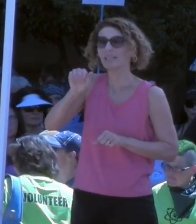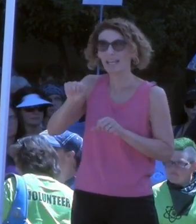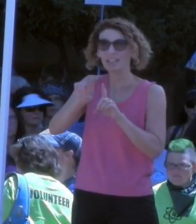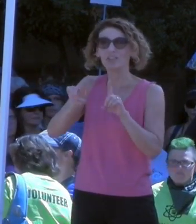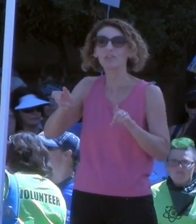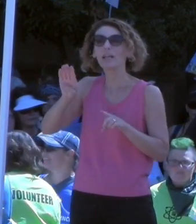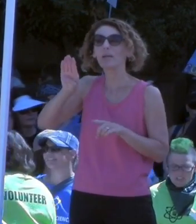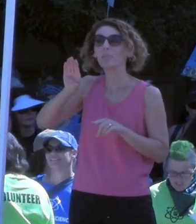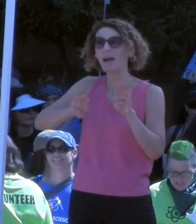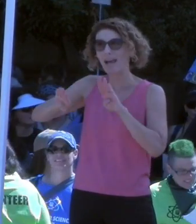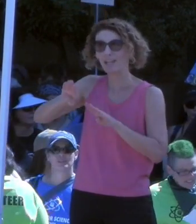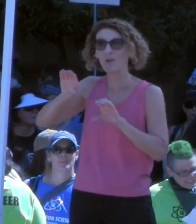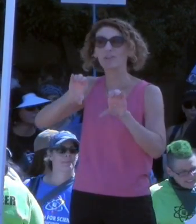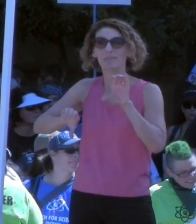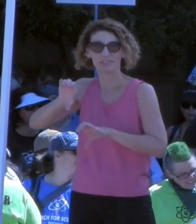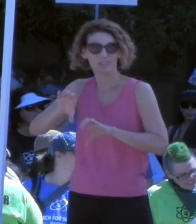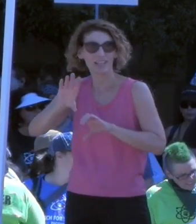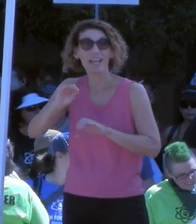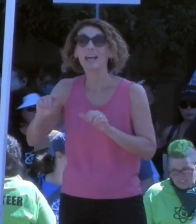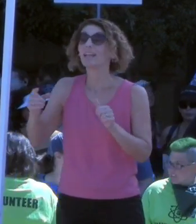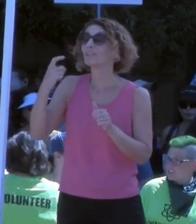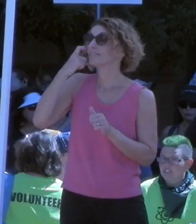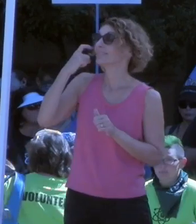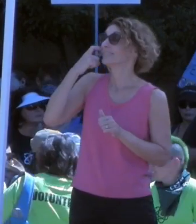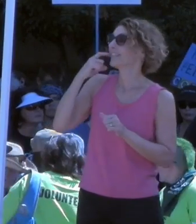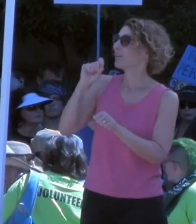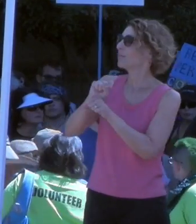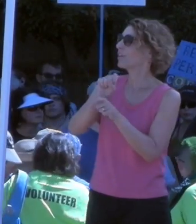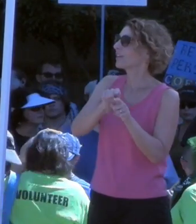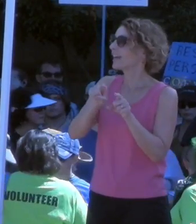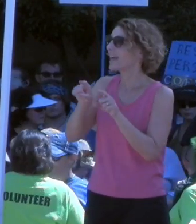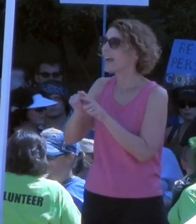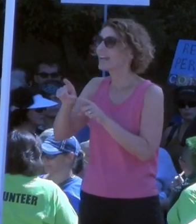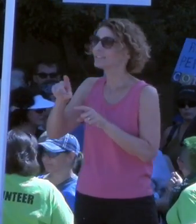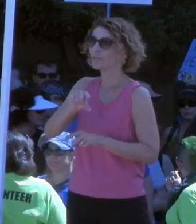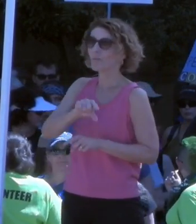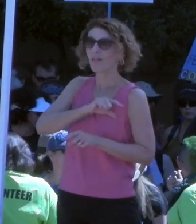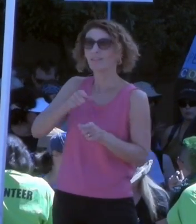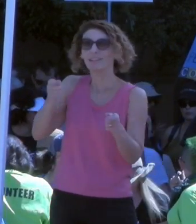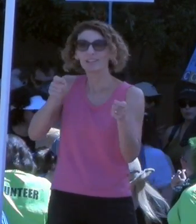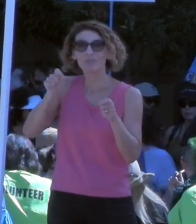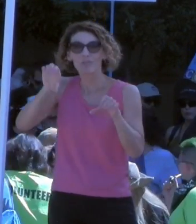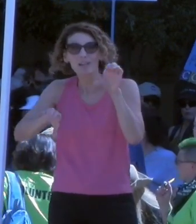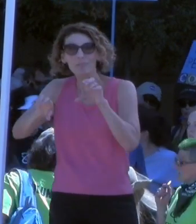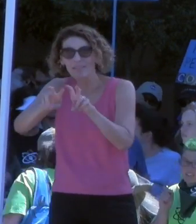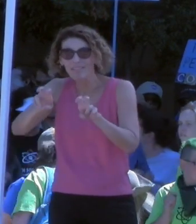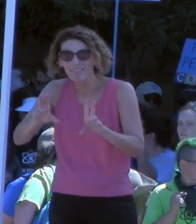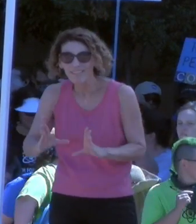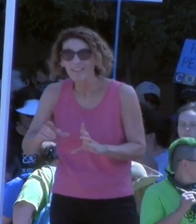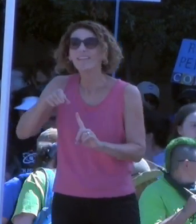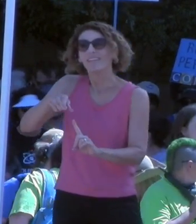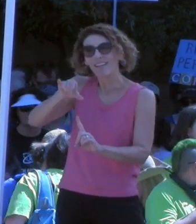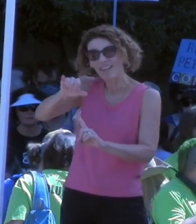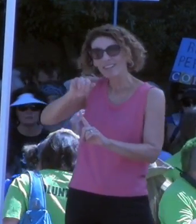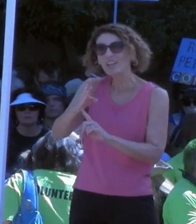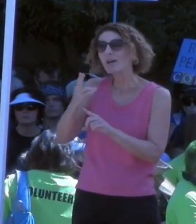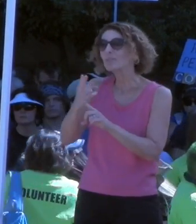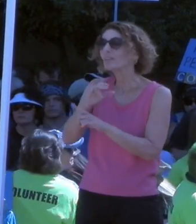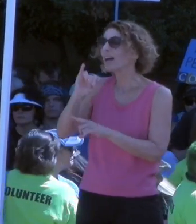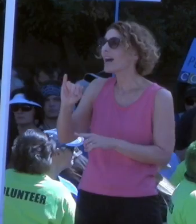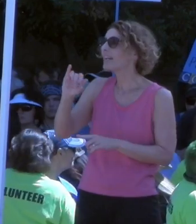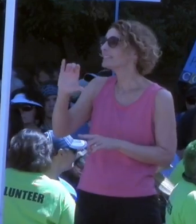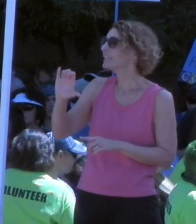biochemistry, and most recently, I was working as a quality control chemical analyst, where I utilize